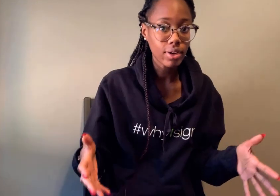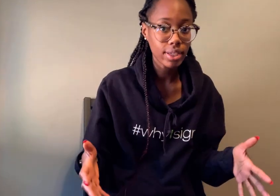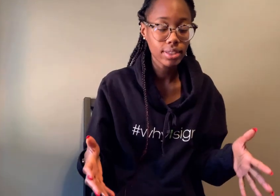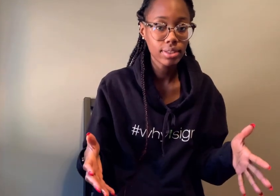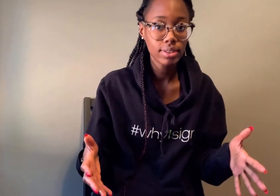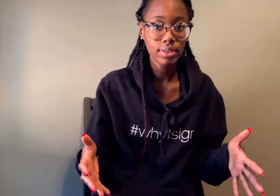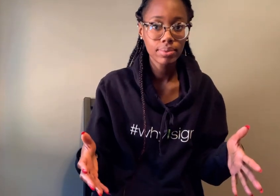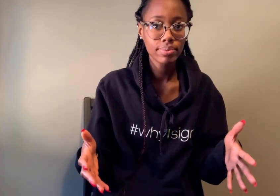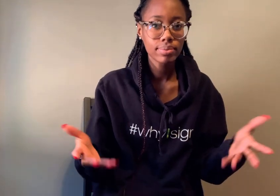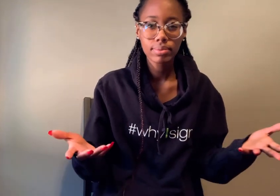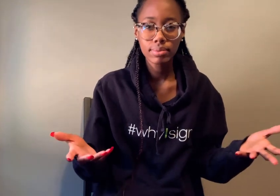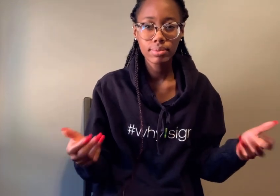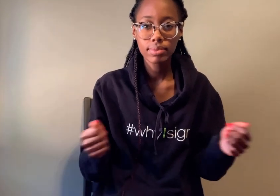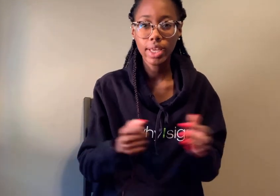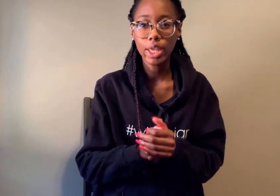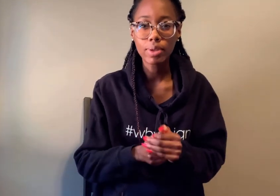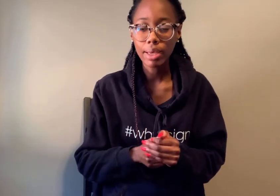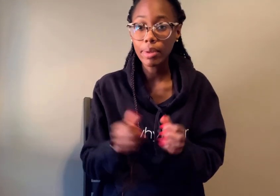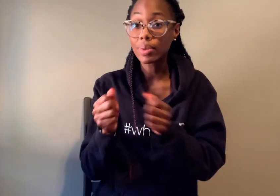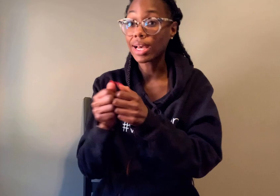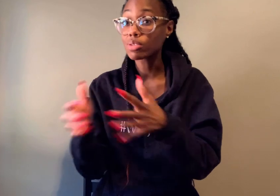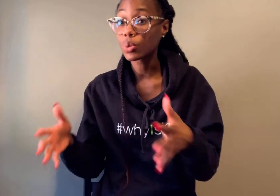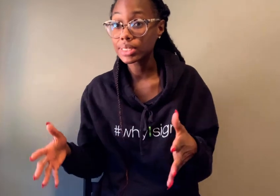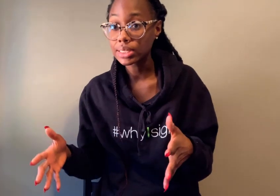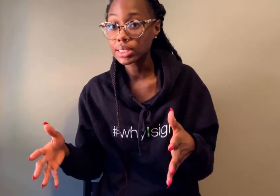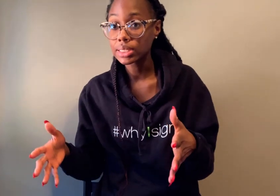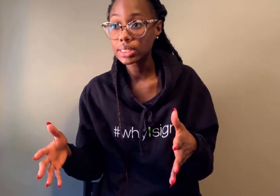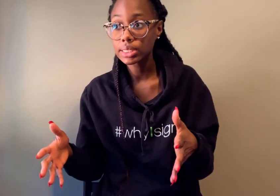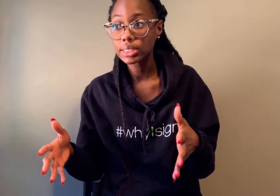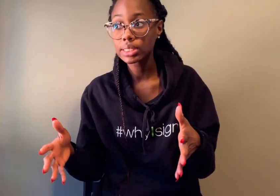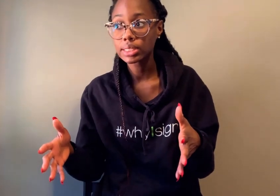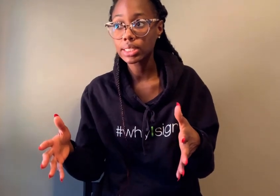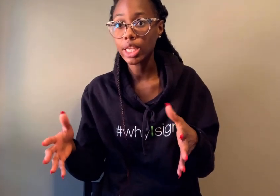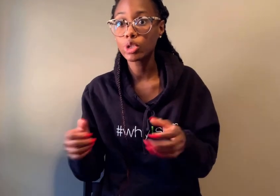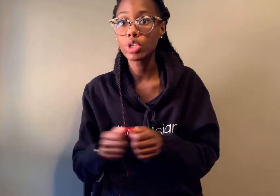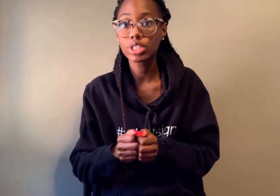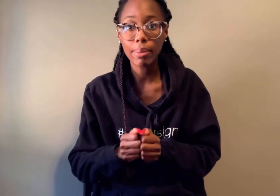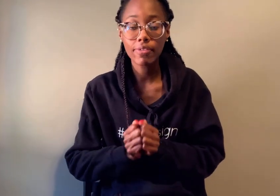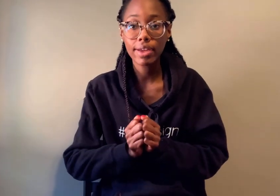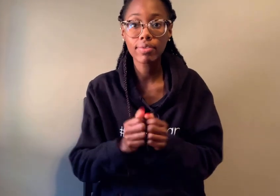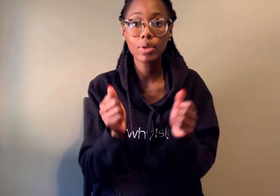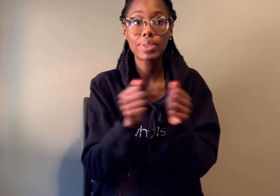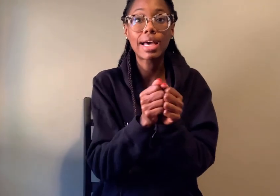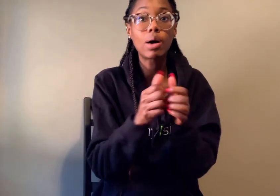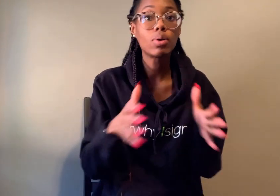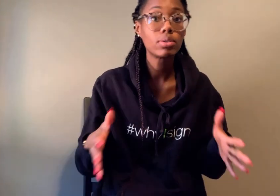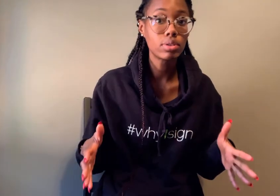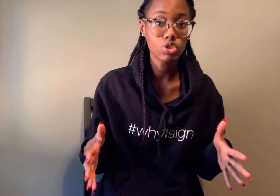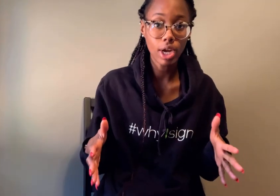talking? Can you look at me without squinting? Can you do your job effectively without the drama?